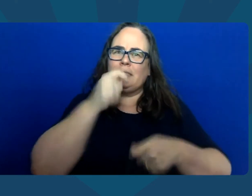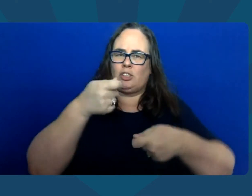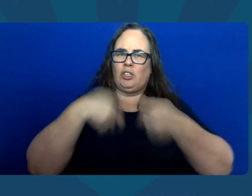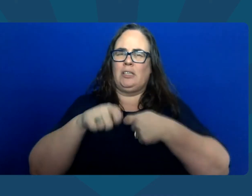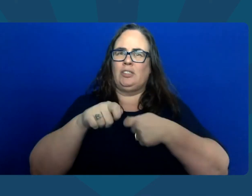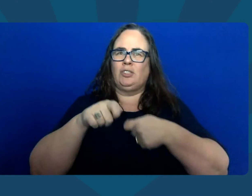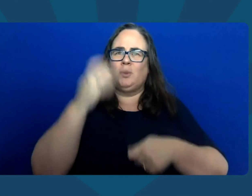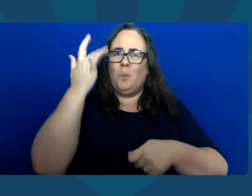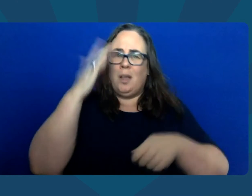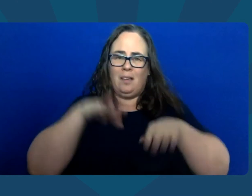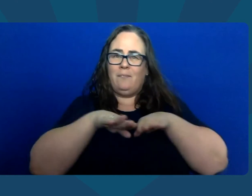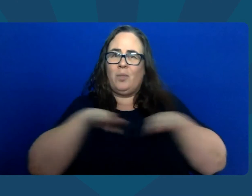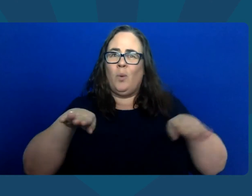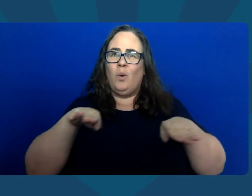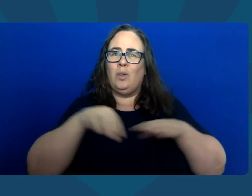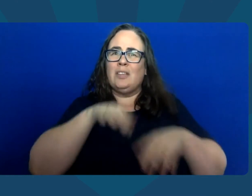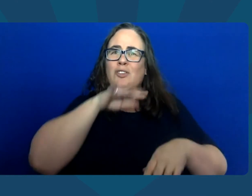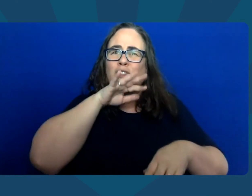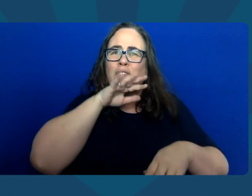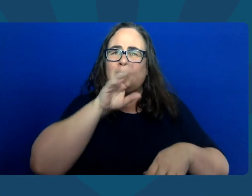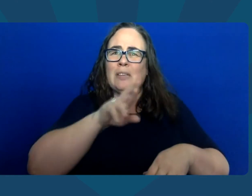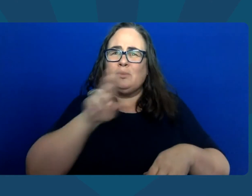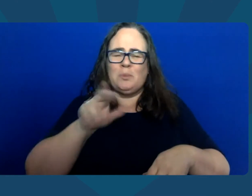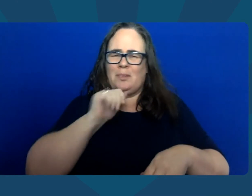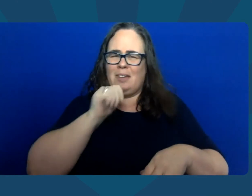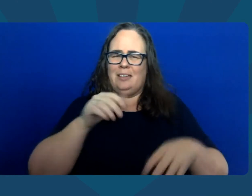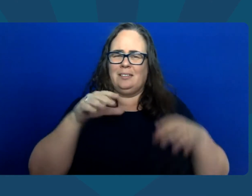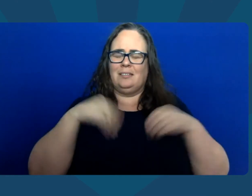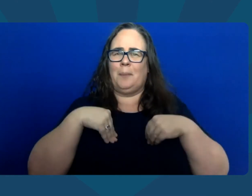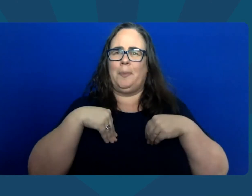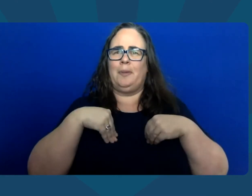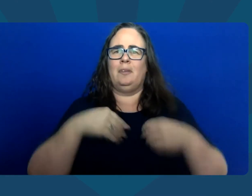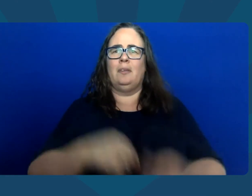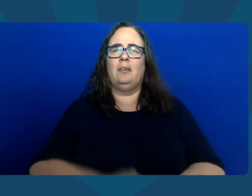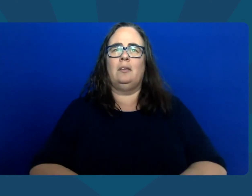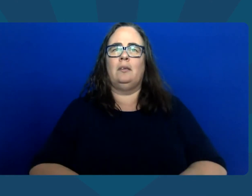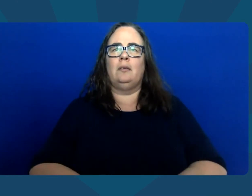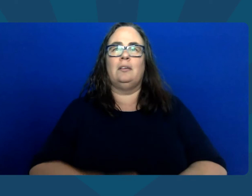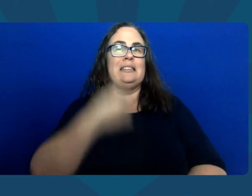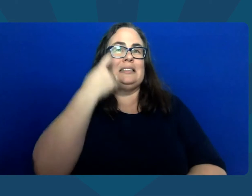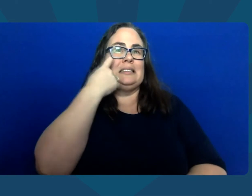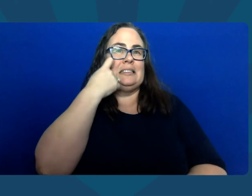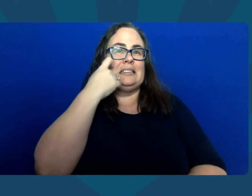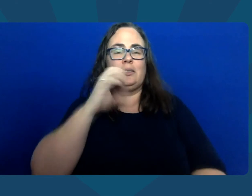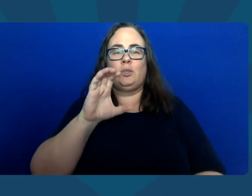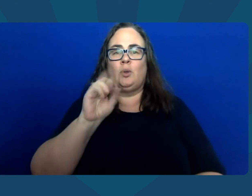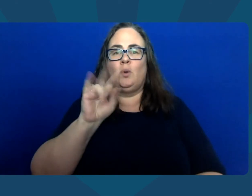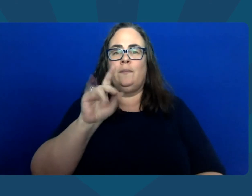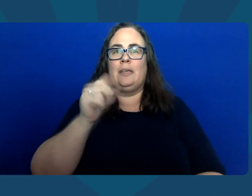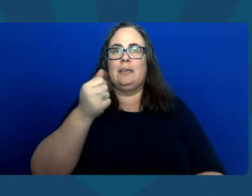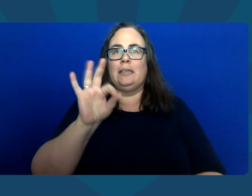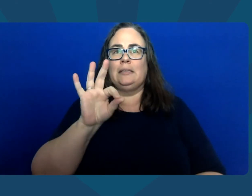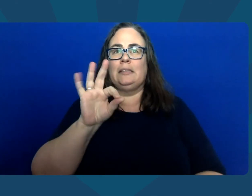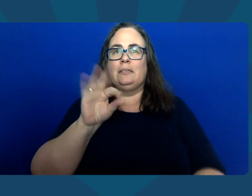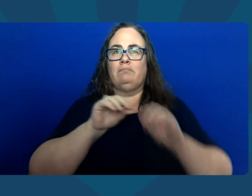most importantly, the privacy to be changed, because a dirty restroom floor is